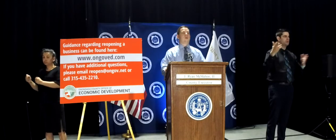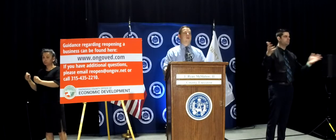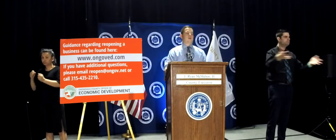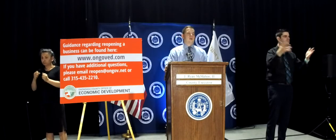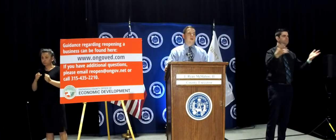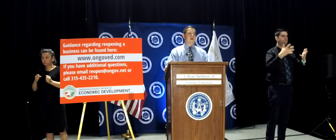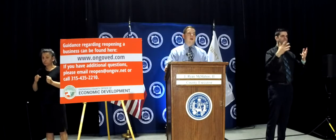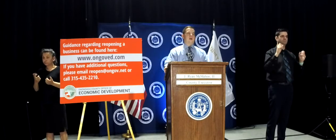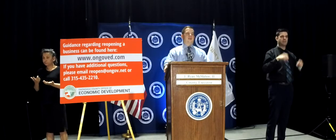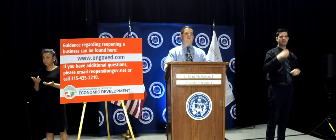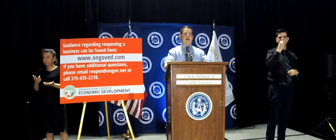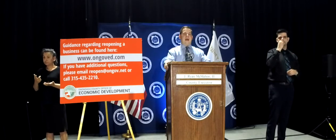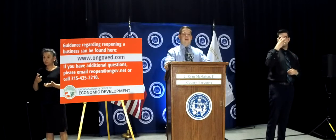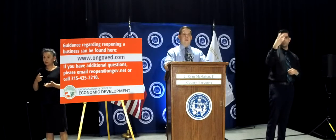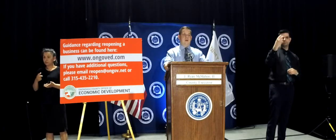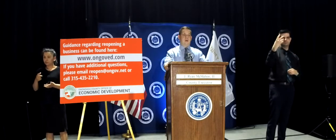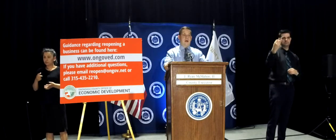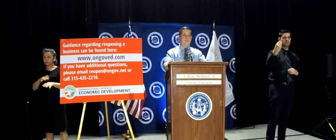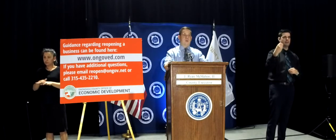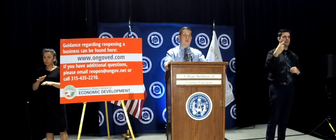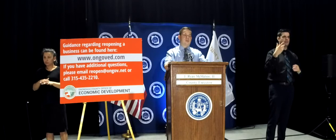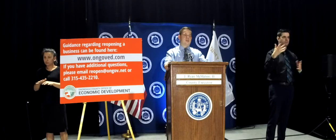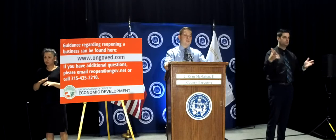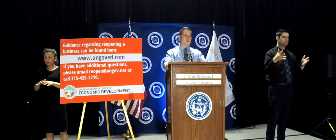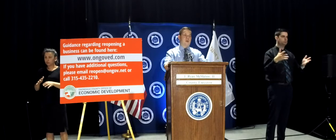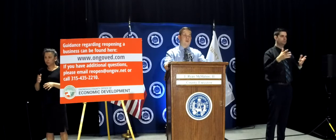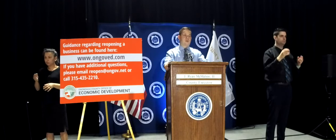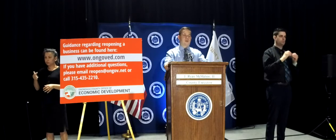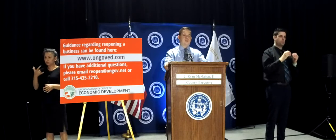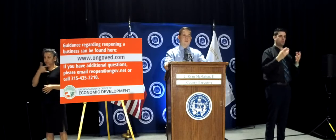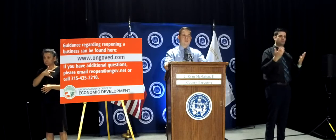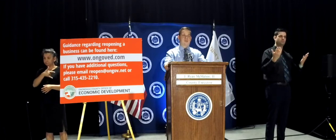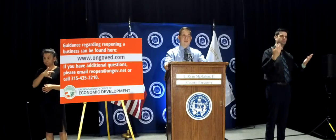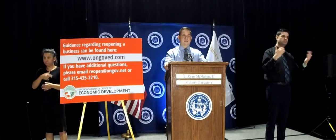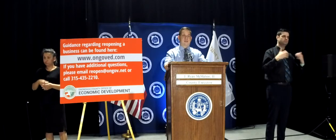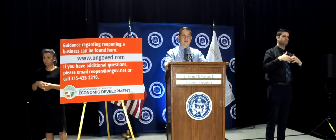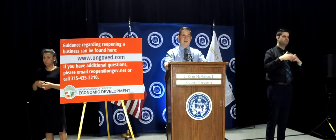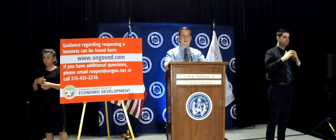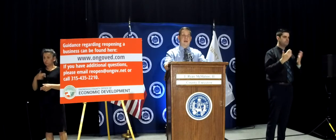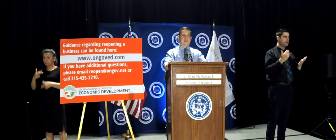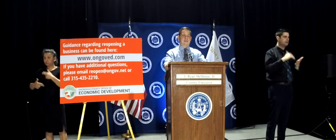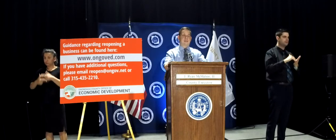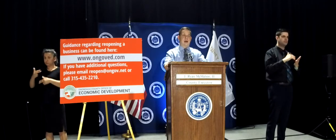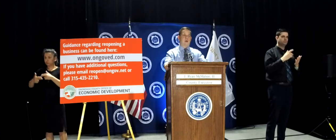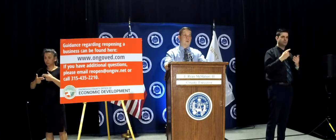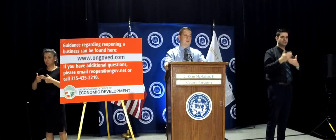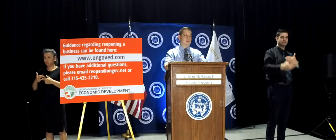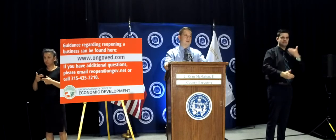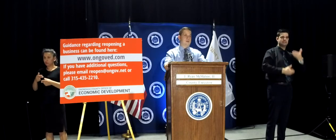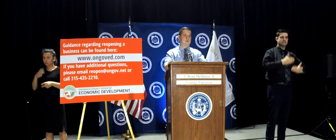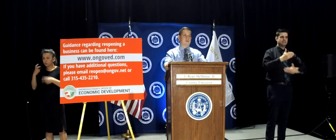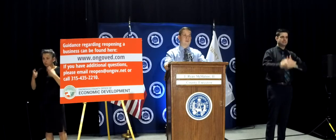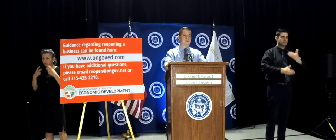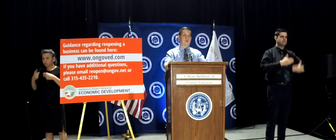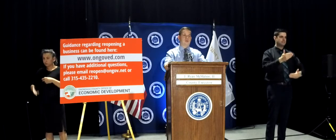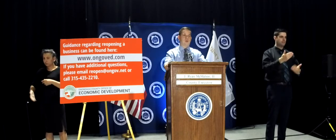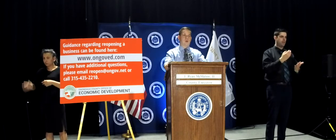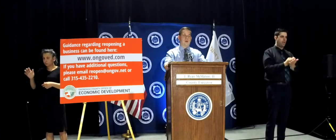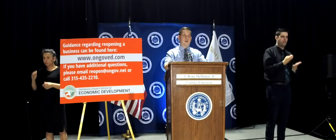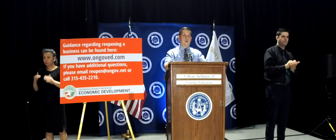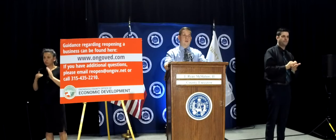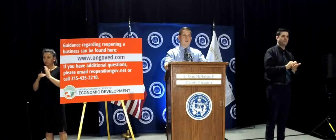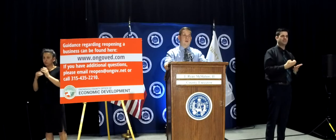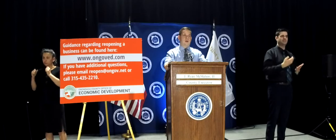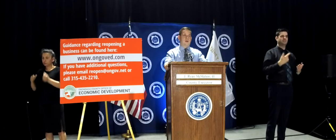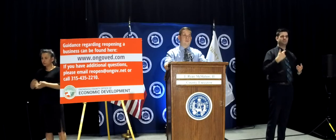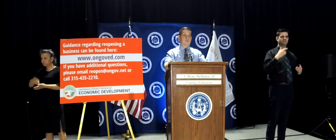to expand their operations, but also to give us a chance to just get outside and sit down and